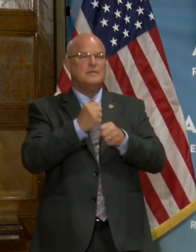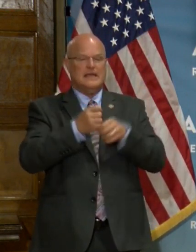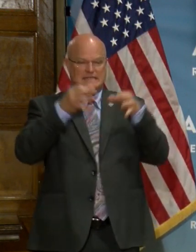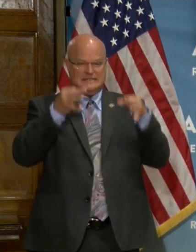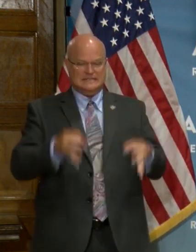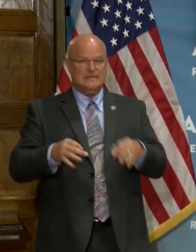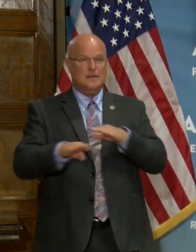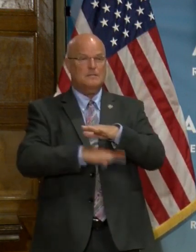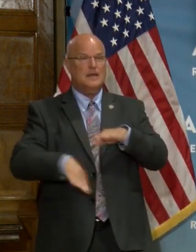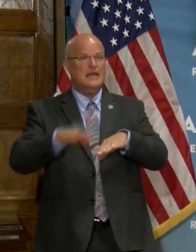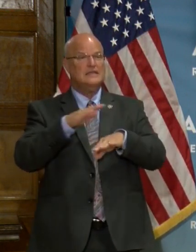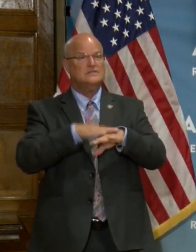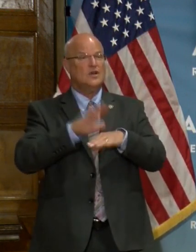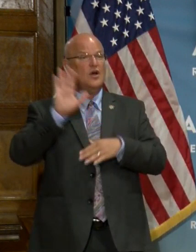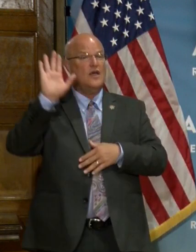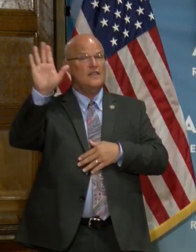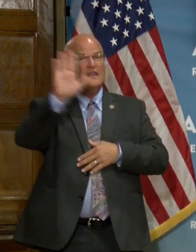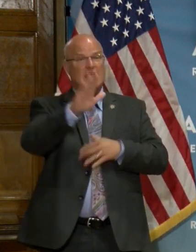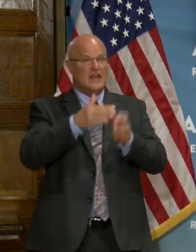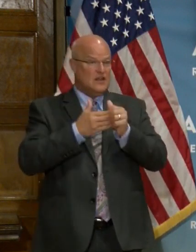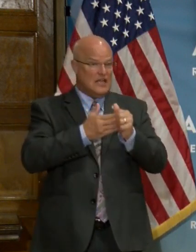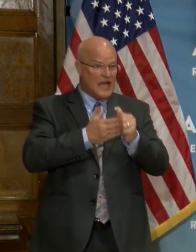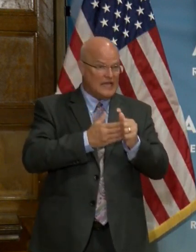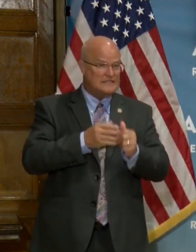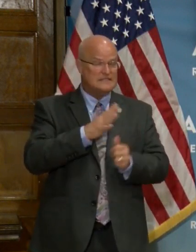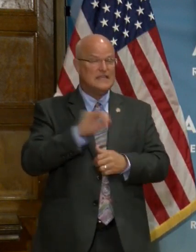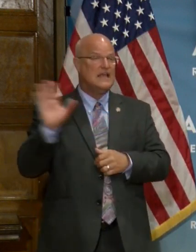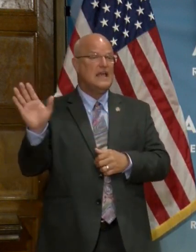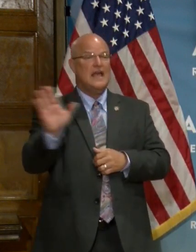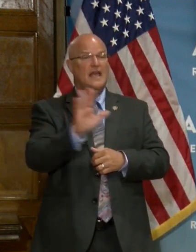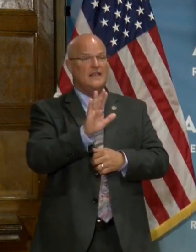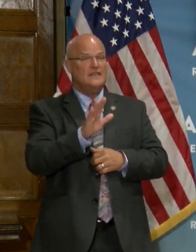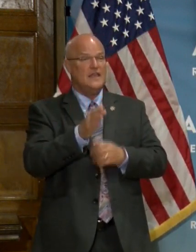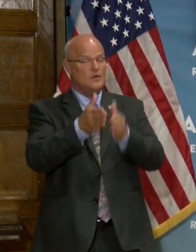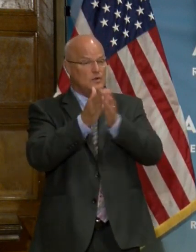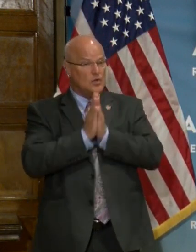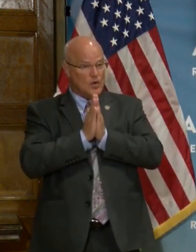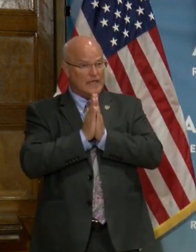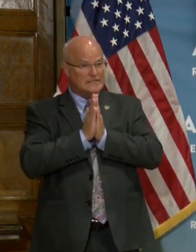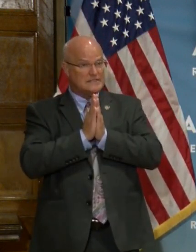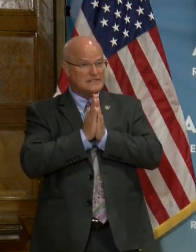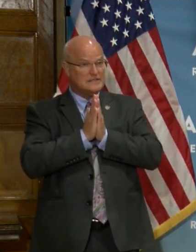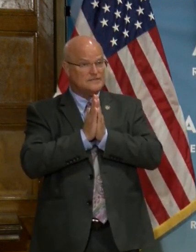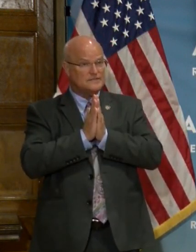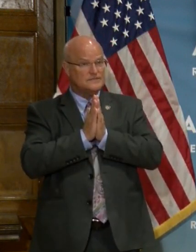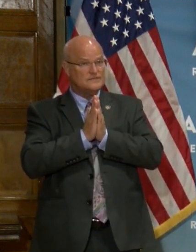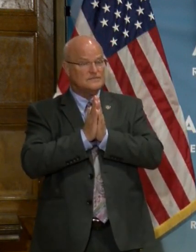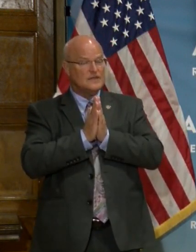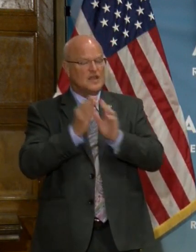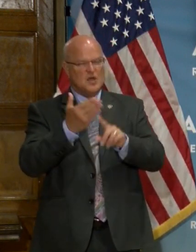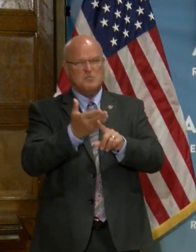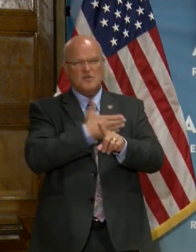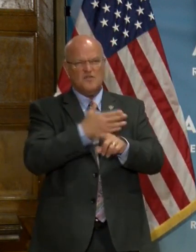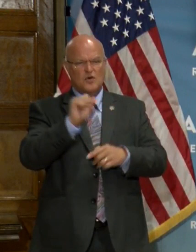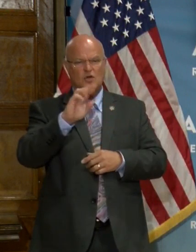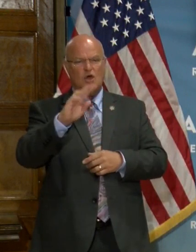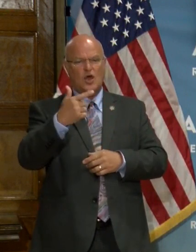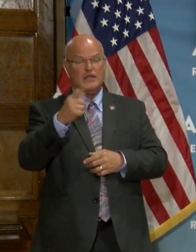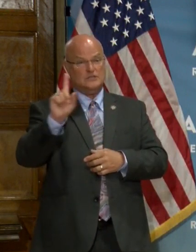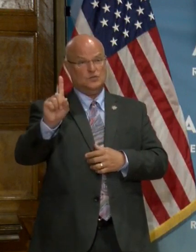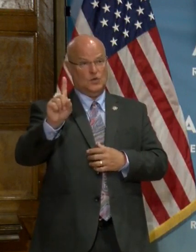decisions based upon their guidance and their request sometime before August